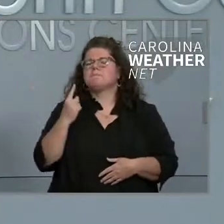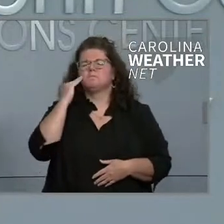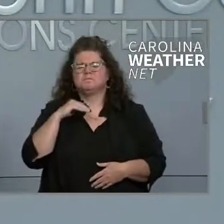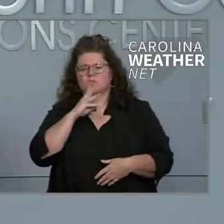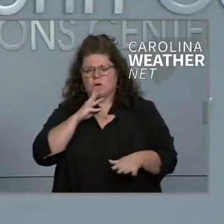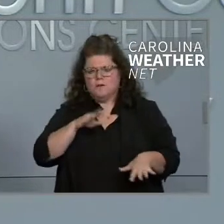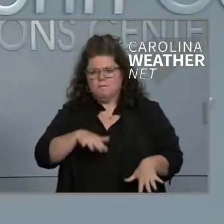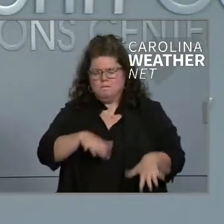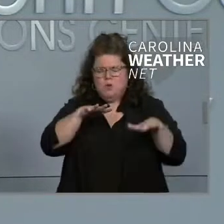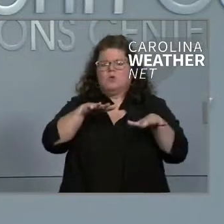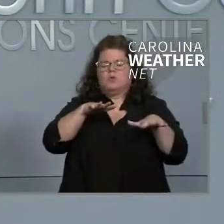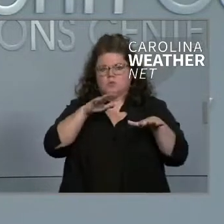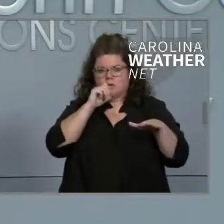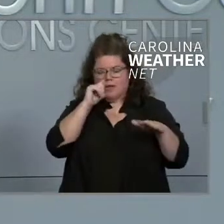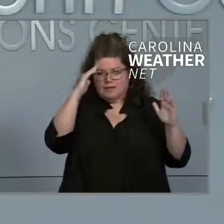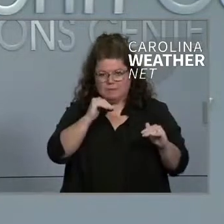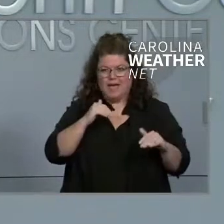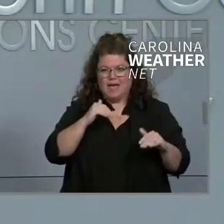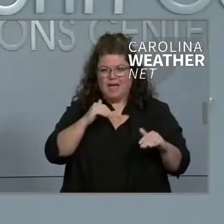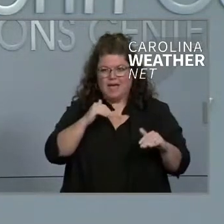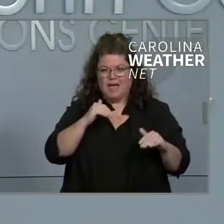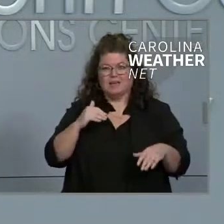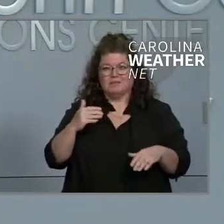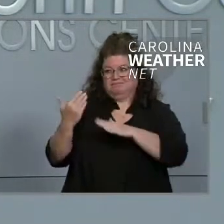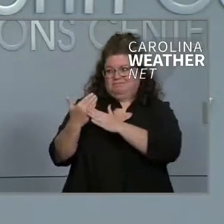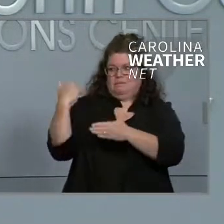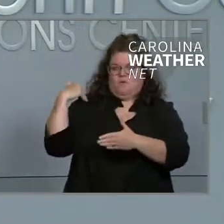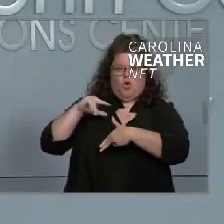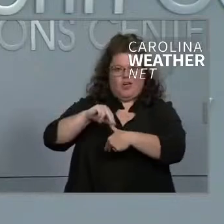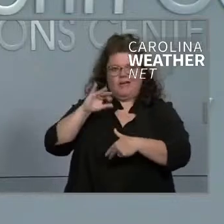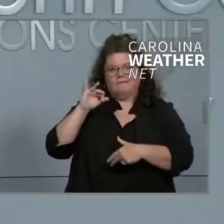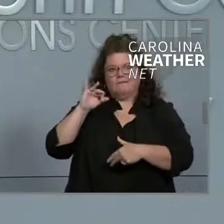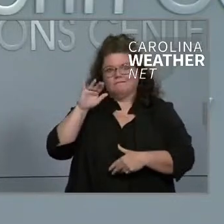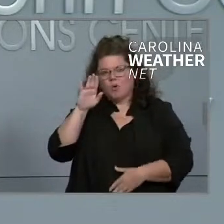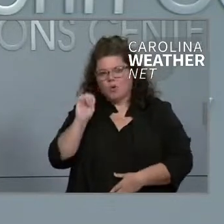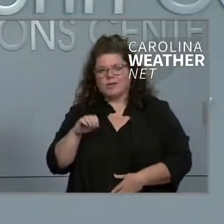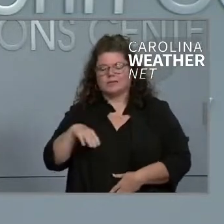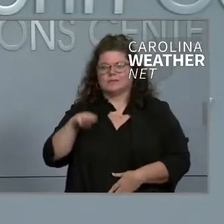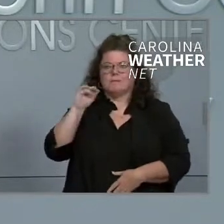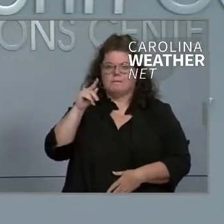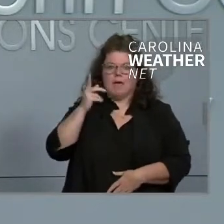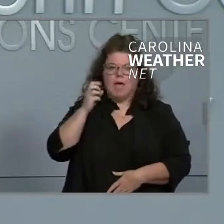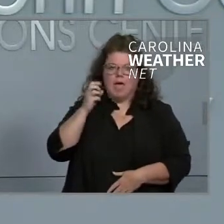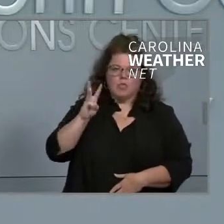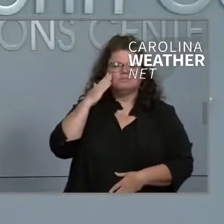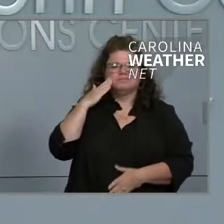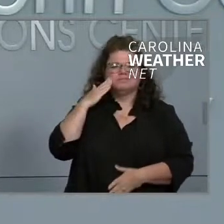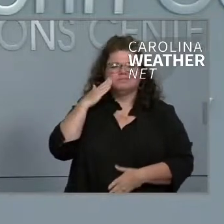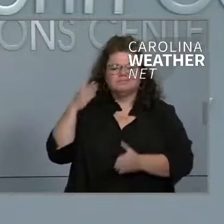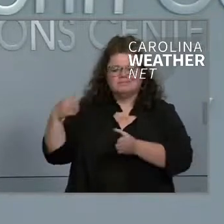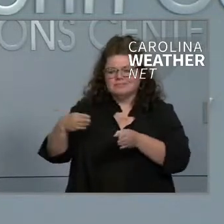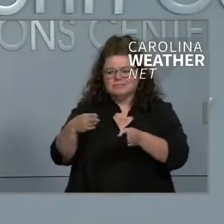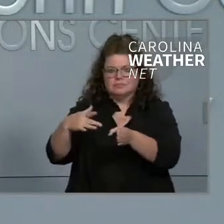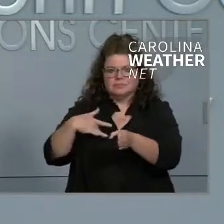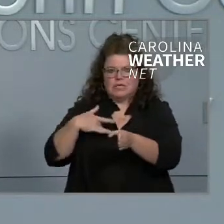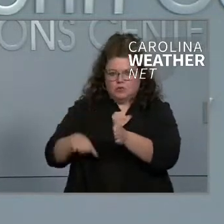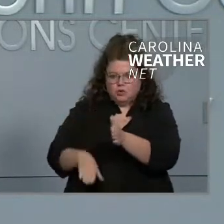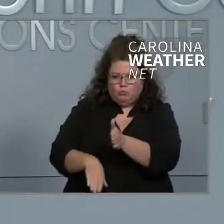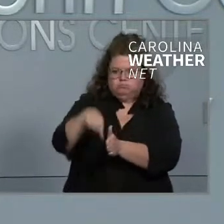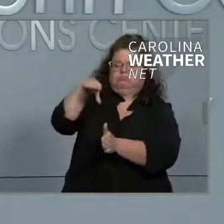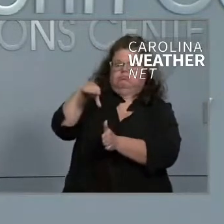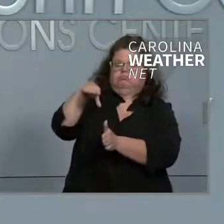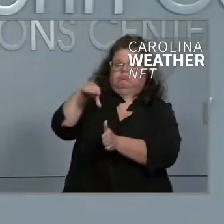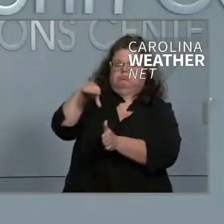in past hurricanes, Florence, those waterways really swell and just kind of put communities out? Is that the concern